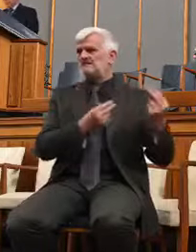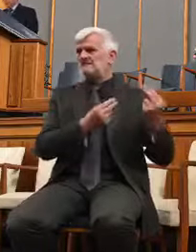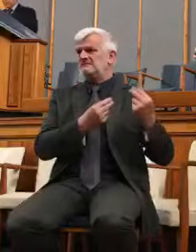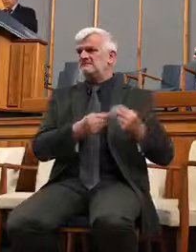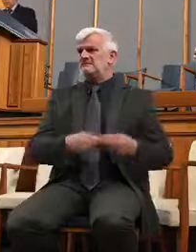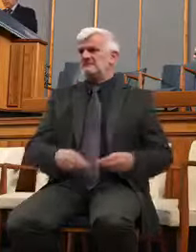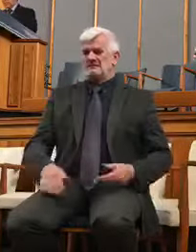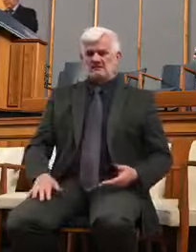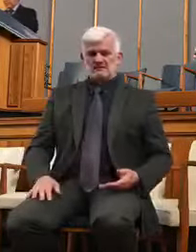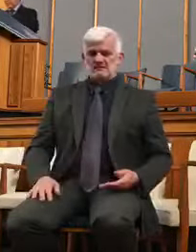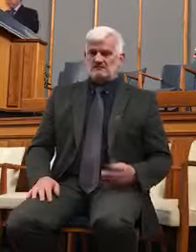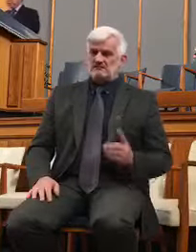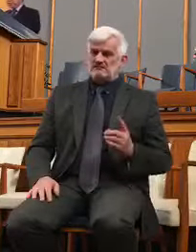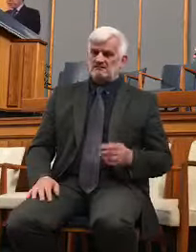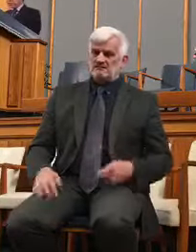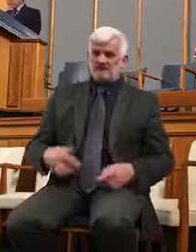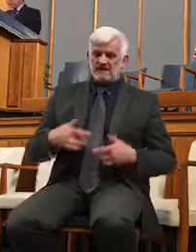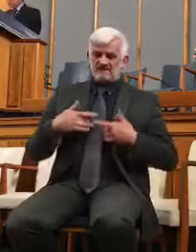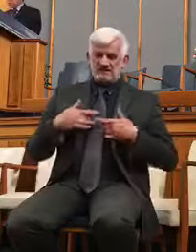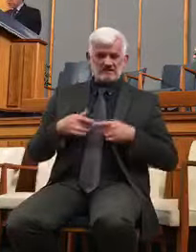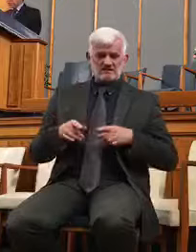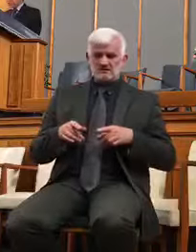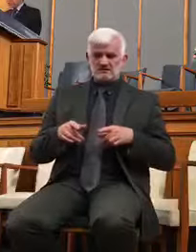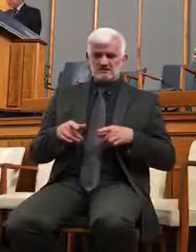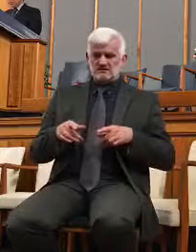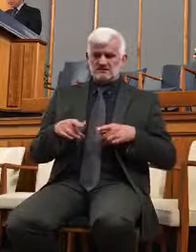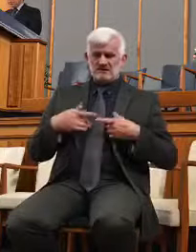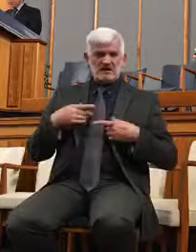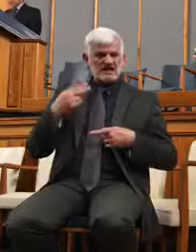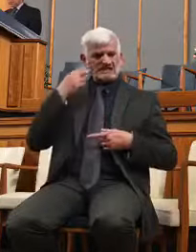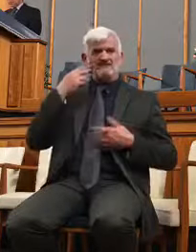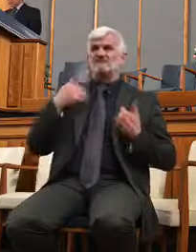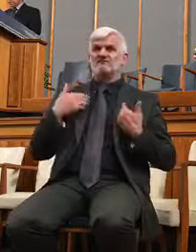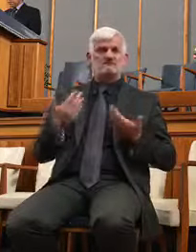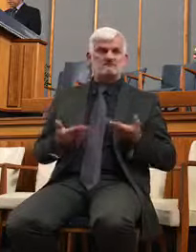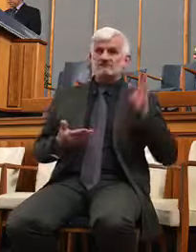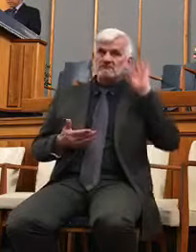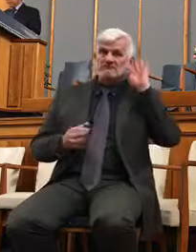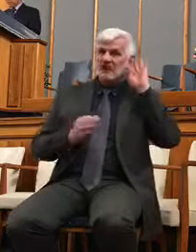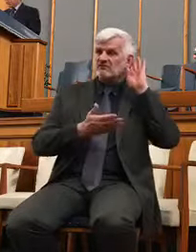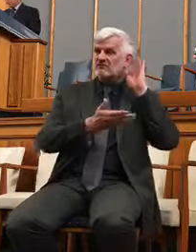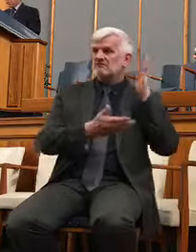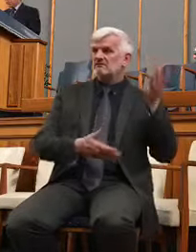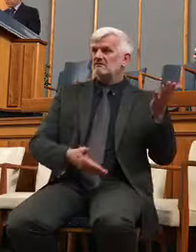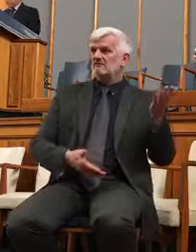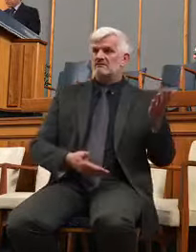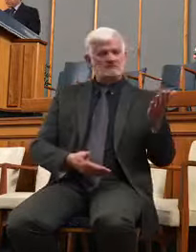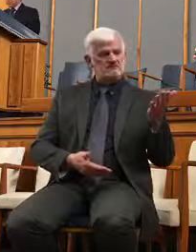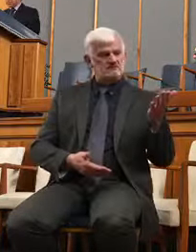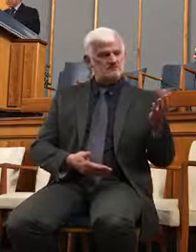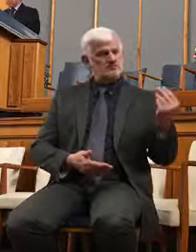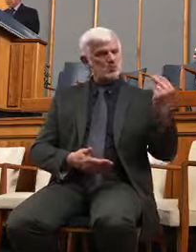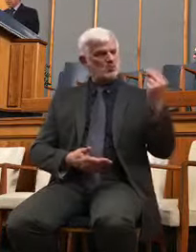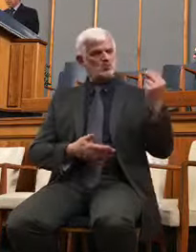But I, as a deaf man, heard not, and I was as a dumb man that opened not his